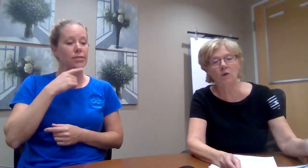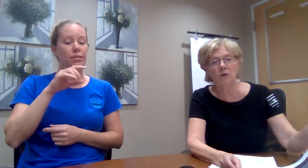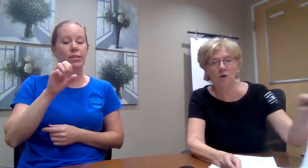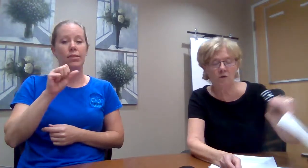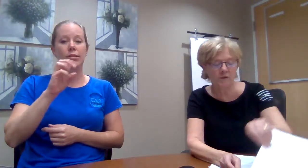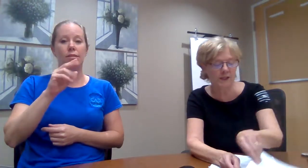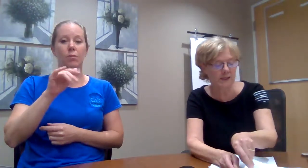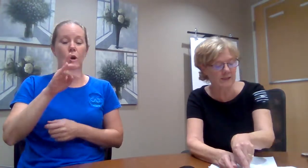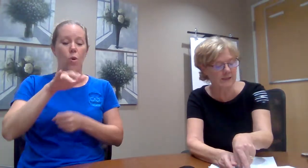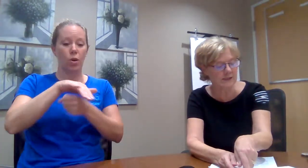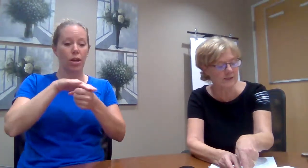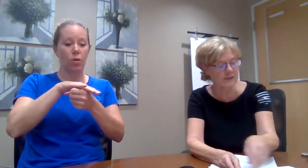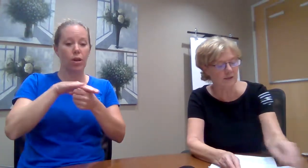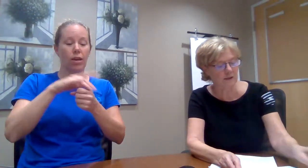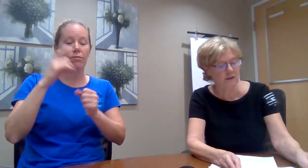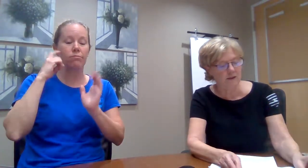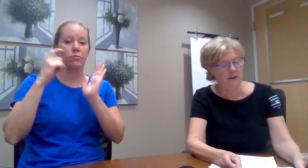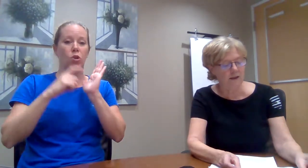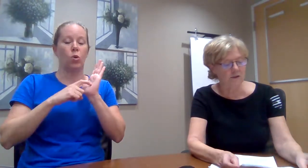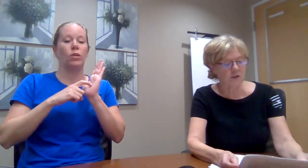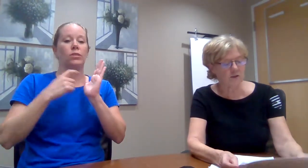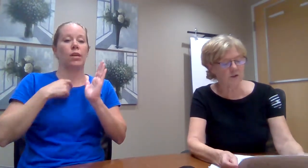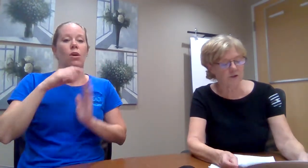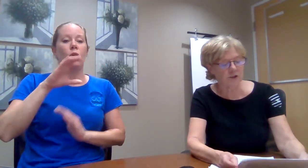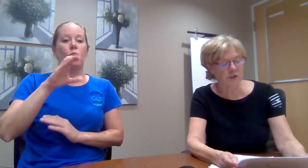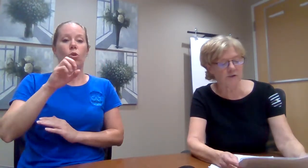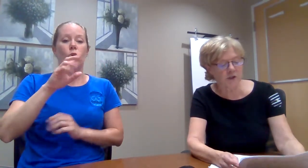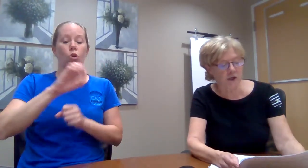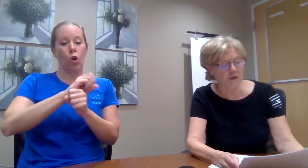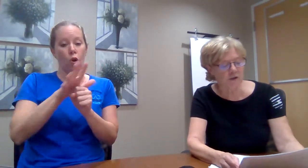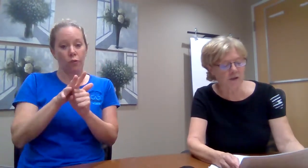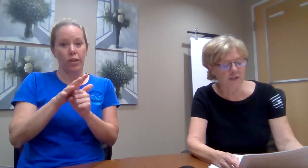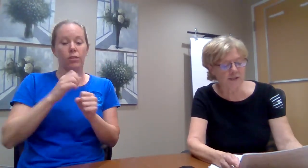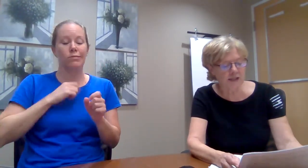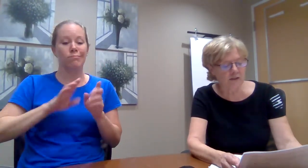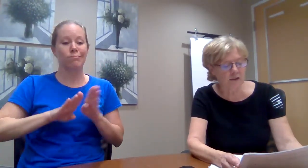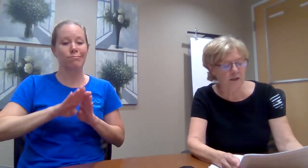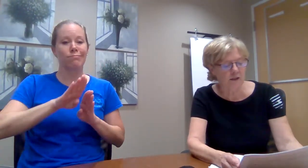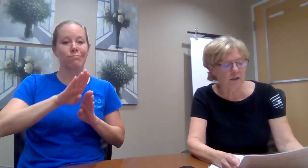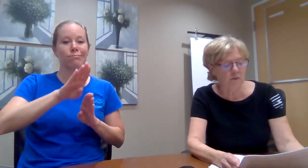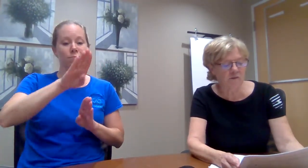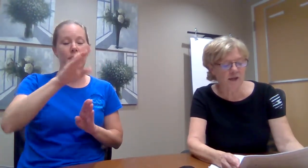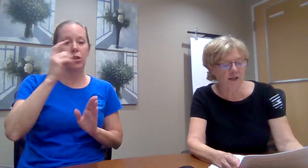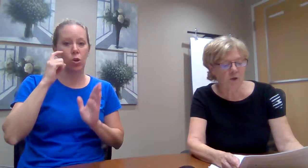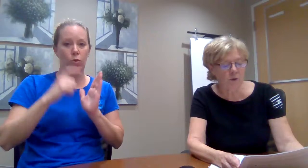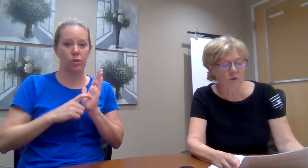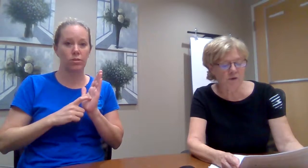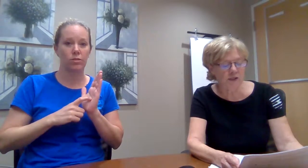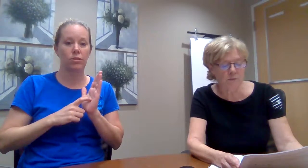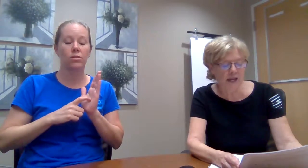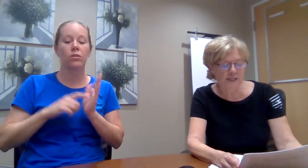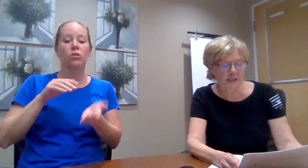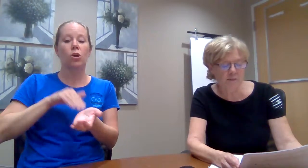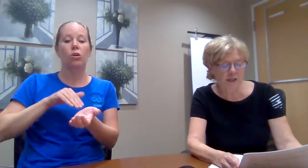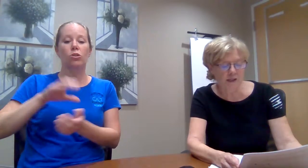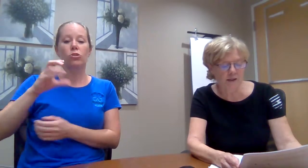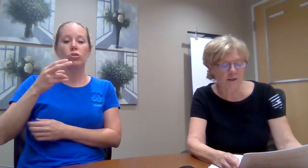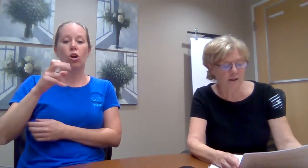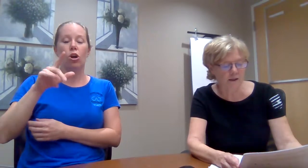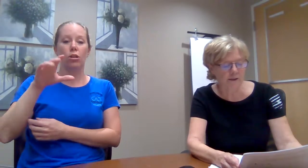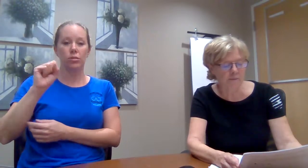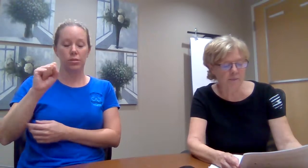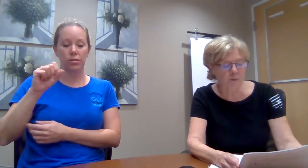with local COVID cases. And Dr. Charles Gardner has said, we've had a growth in the